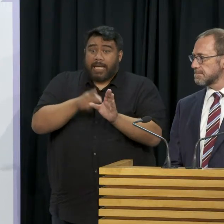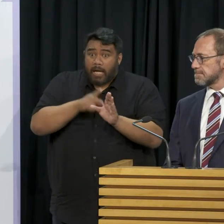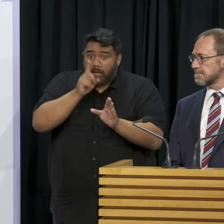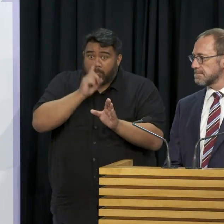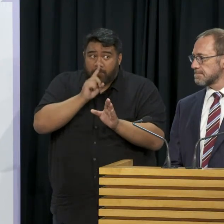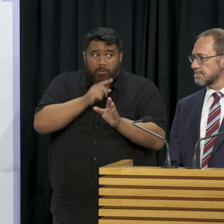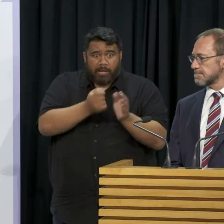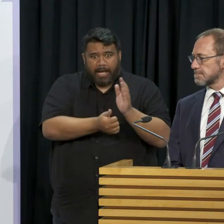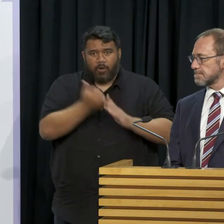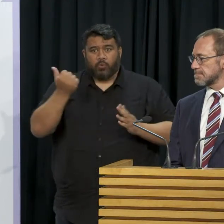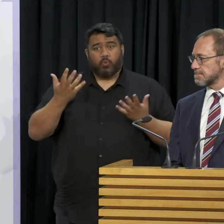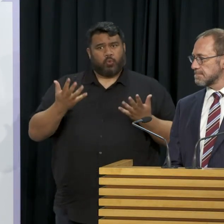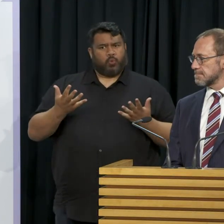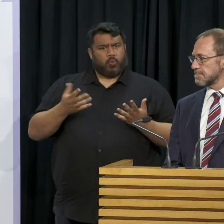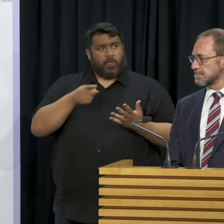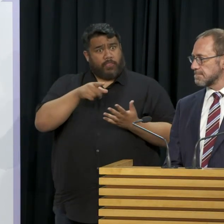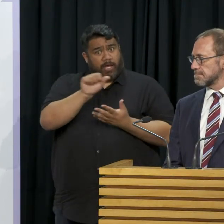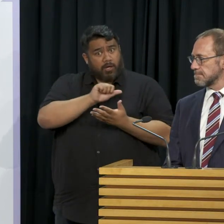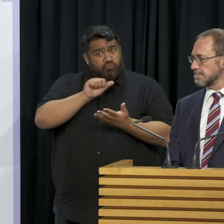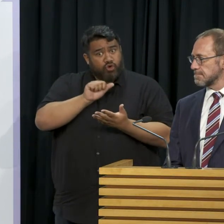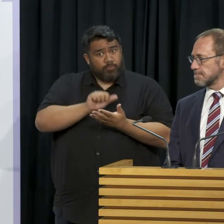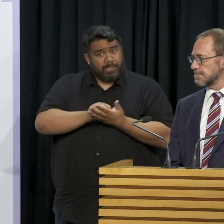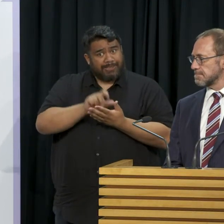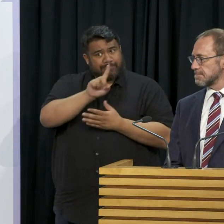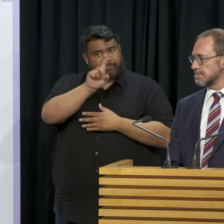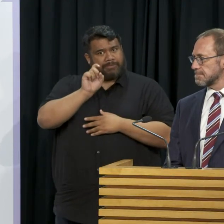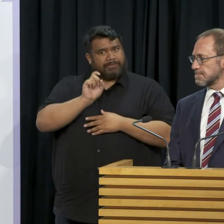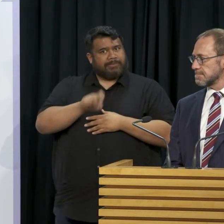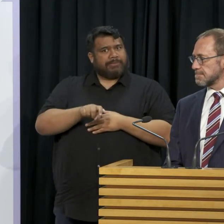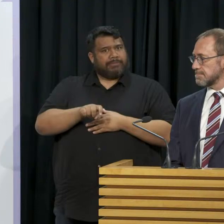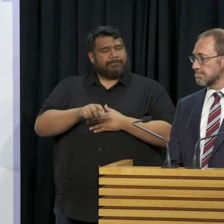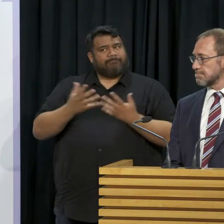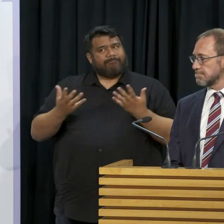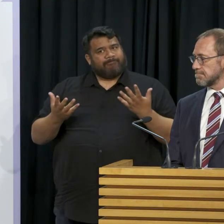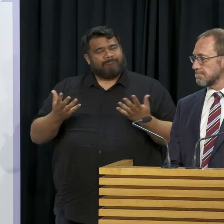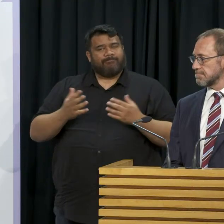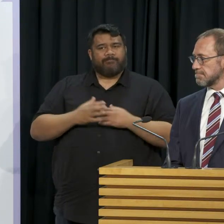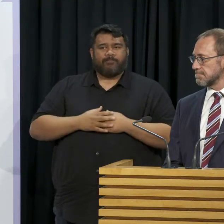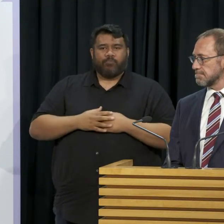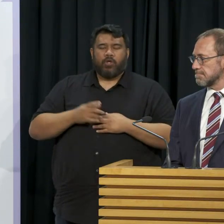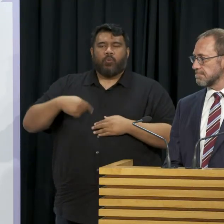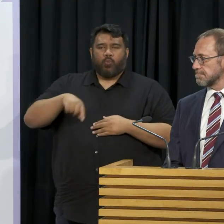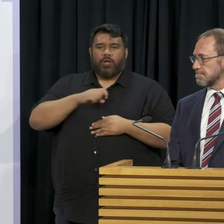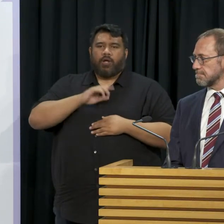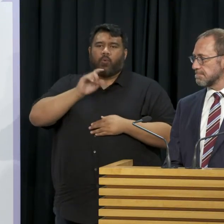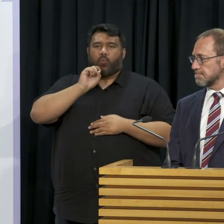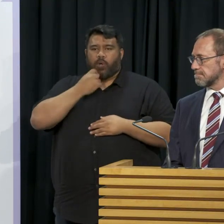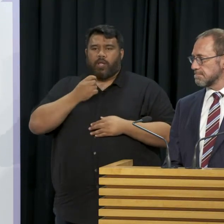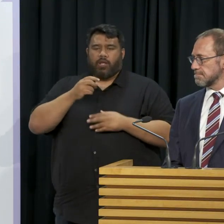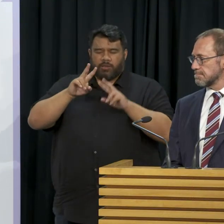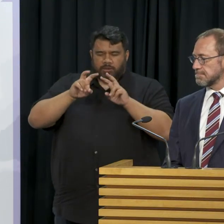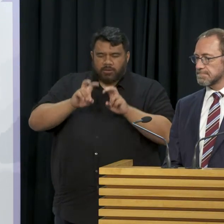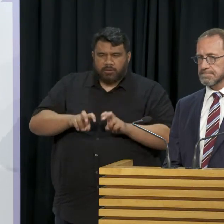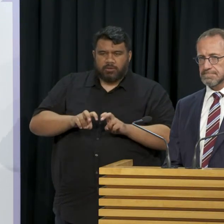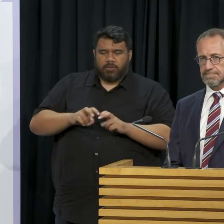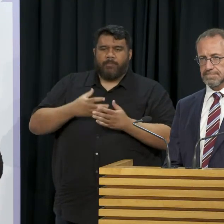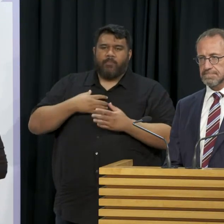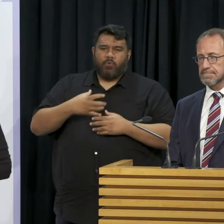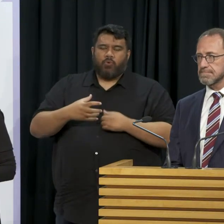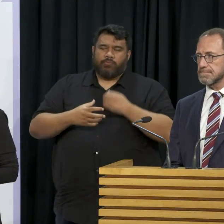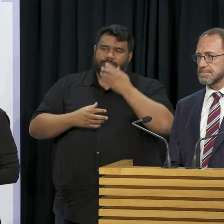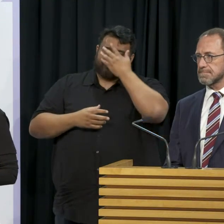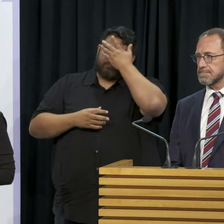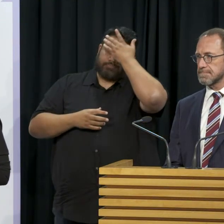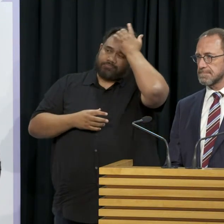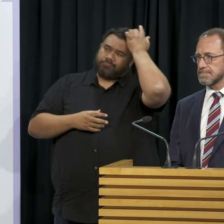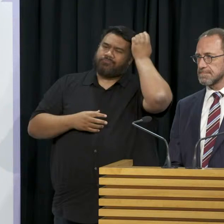you know, is it appropriate to have them in these circumstances and deported in that way? But look, we will be going back and looking at the details involved here. Will you also